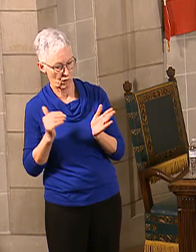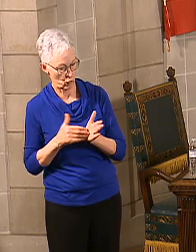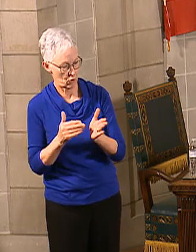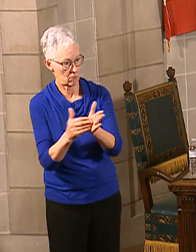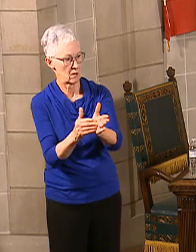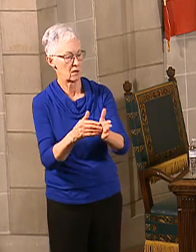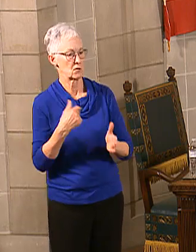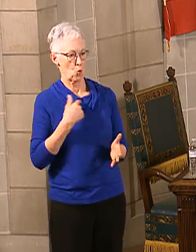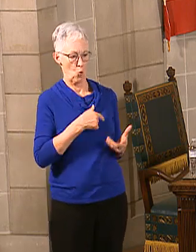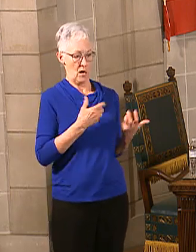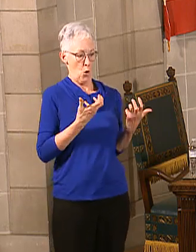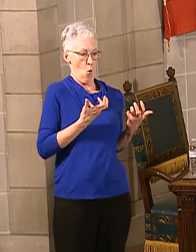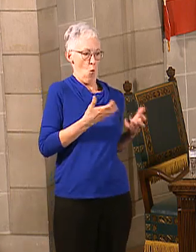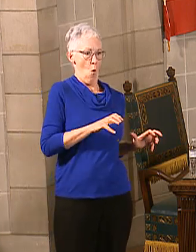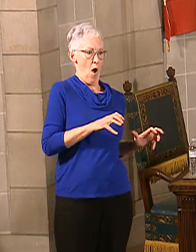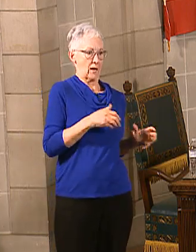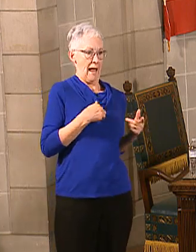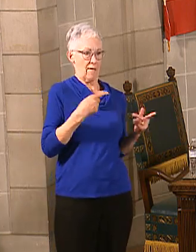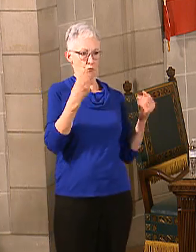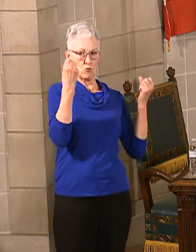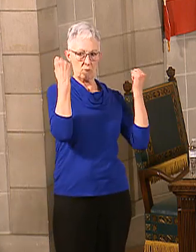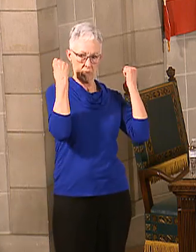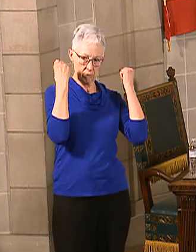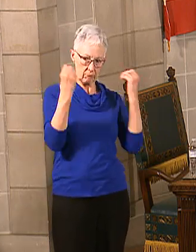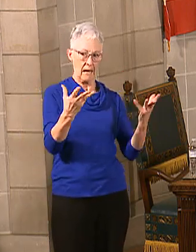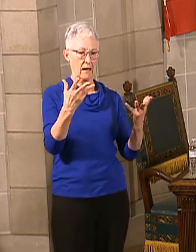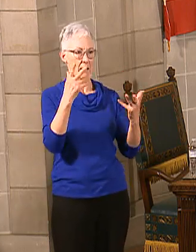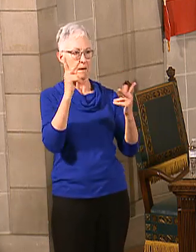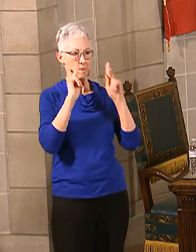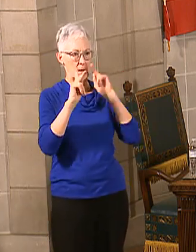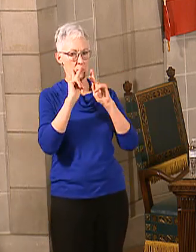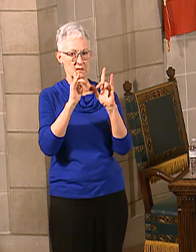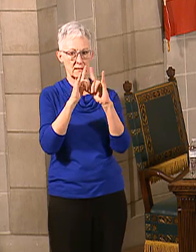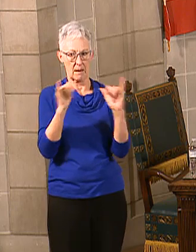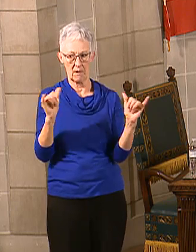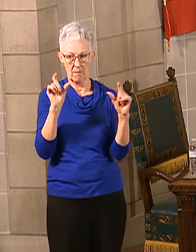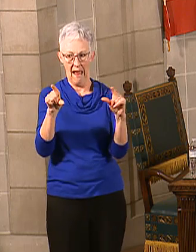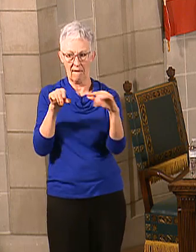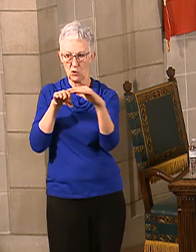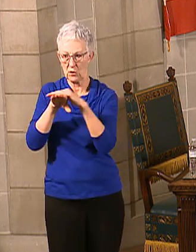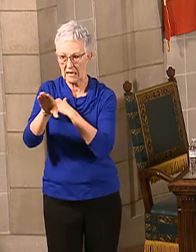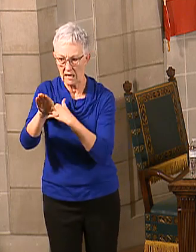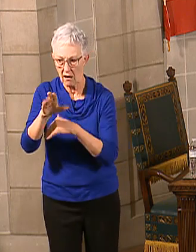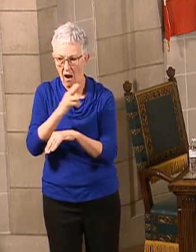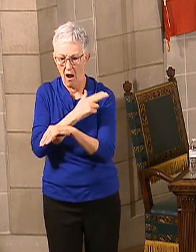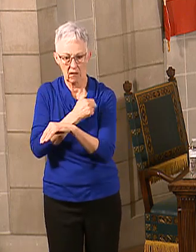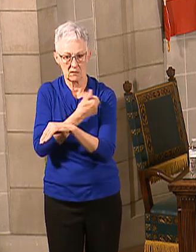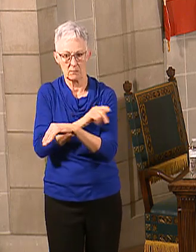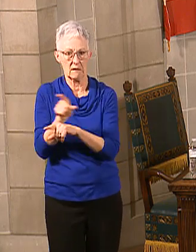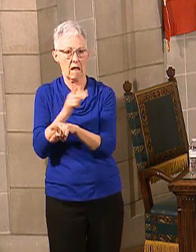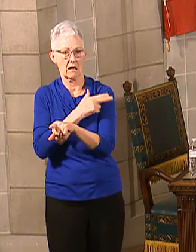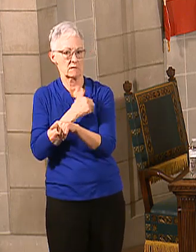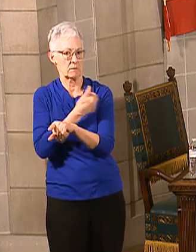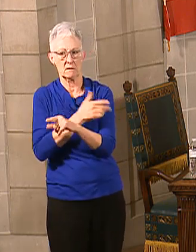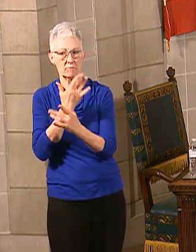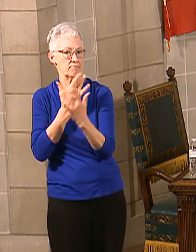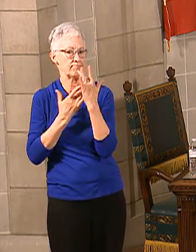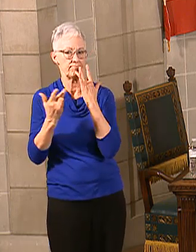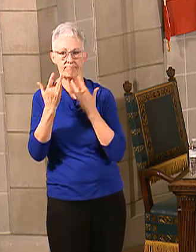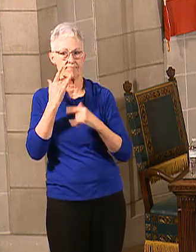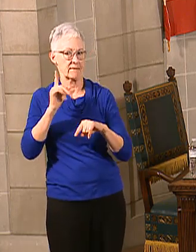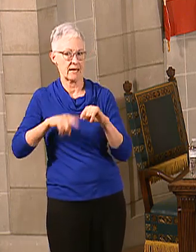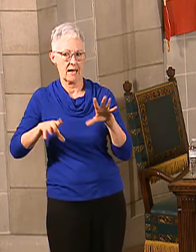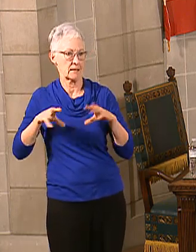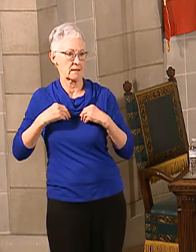overwhelm our healthcare system. And that is what we have seen in Italy. We do not want to have that happen here. So that's our biggest concern, and that's what my